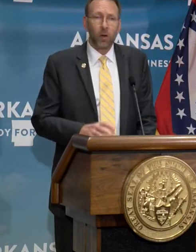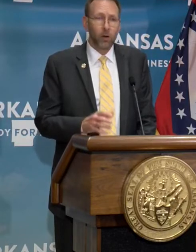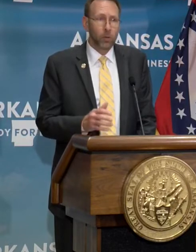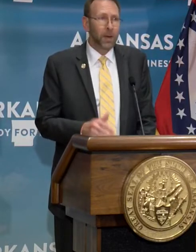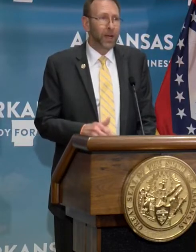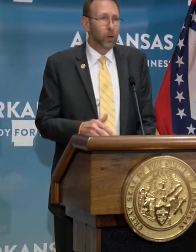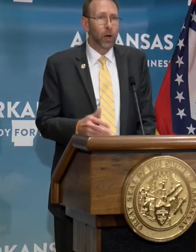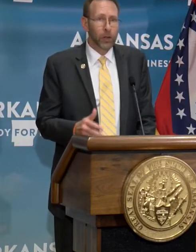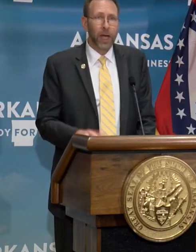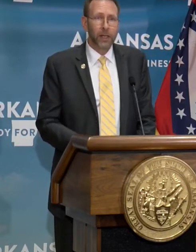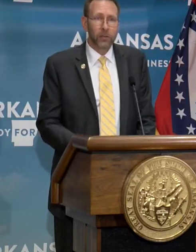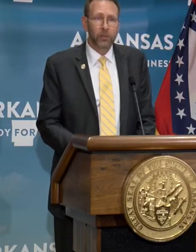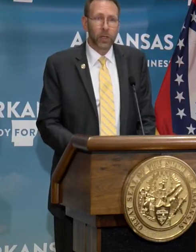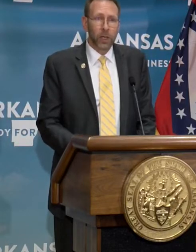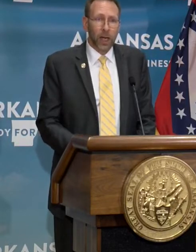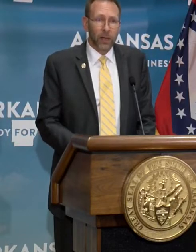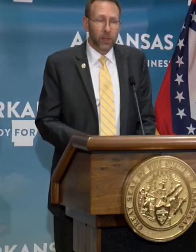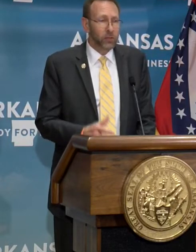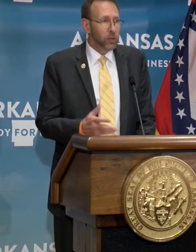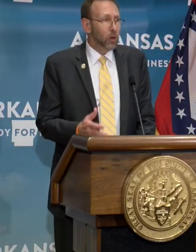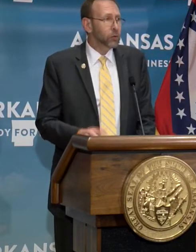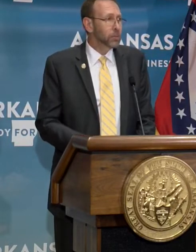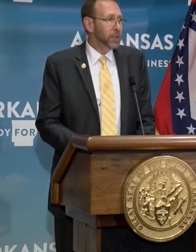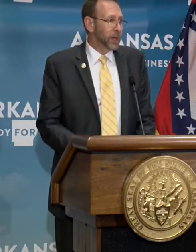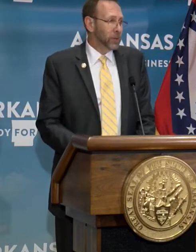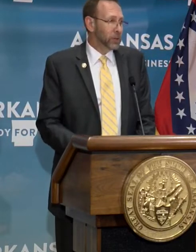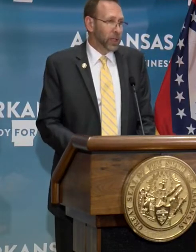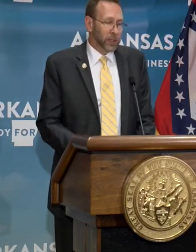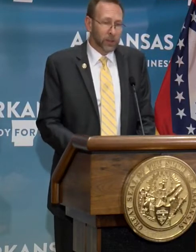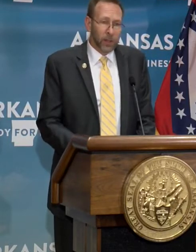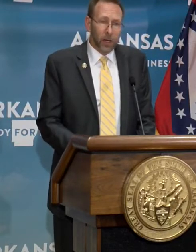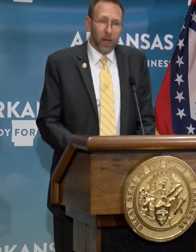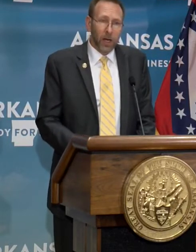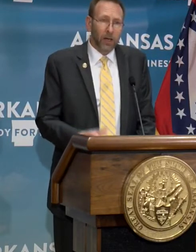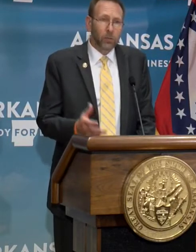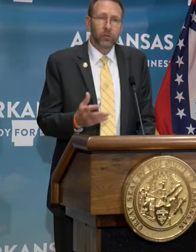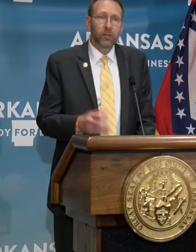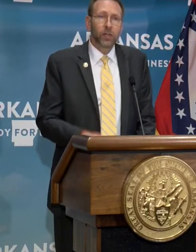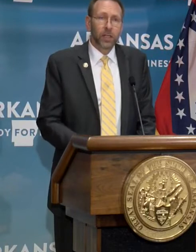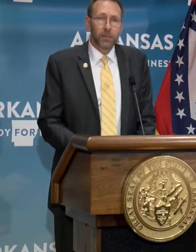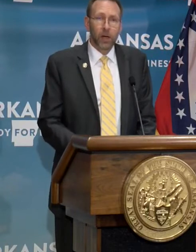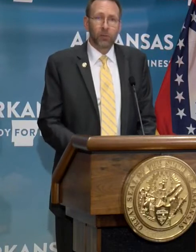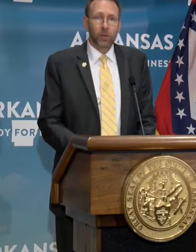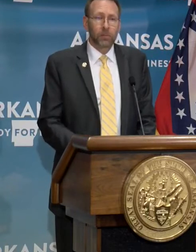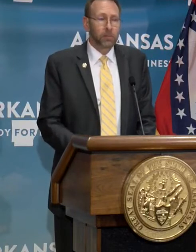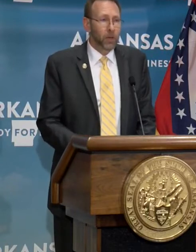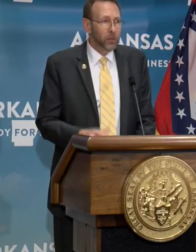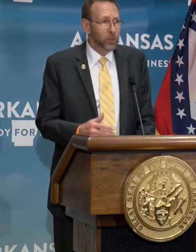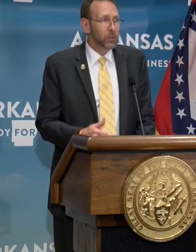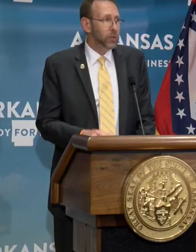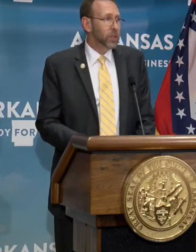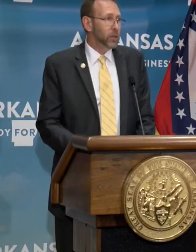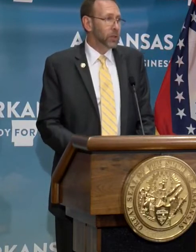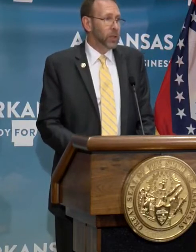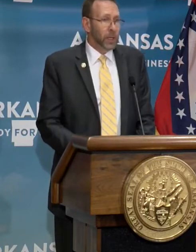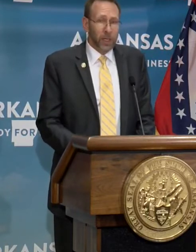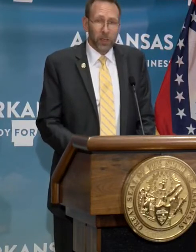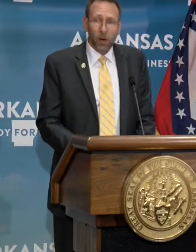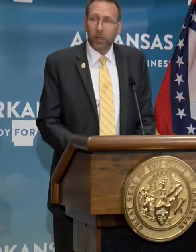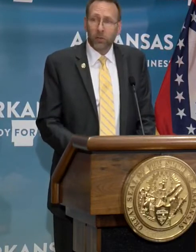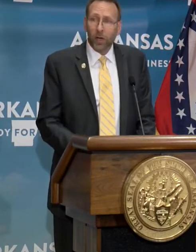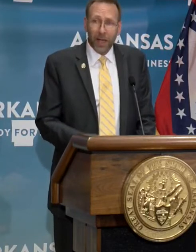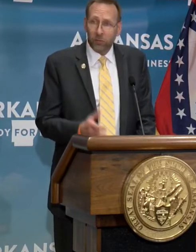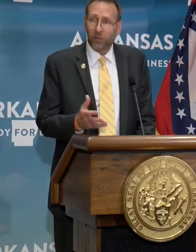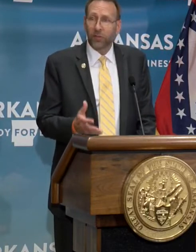inflammation of the heart, or myocarditis. And this can also be devastating. I received an email from a citizen here